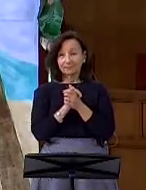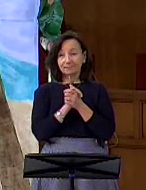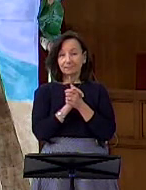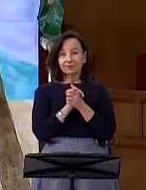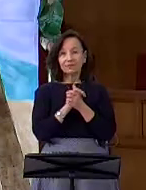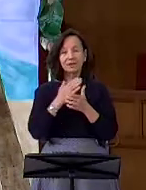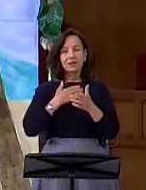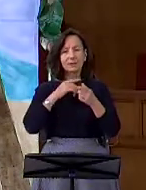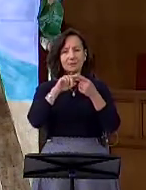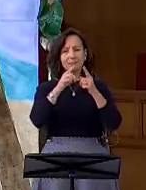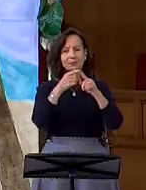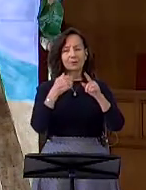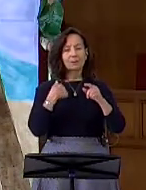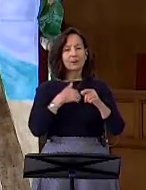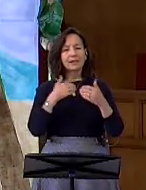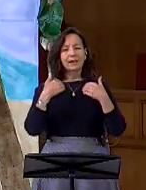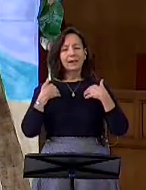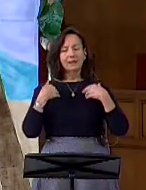My friends, we have a choice.